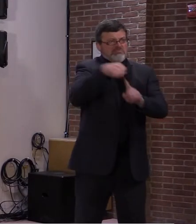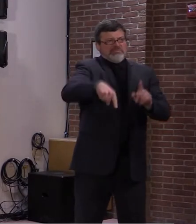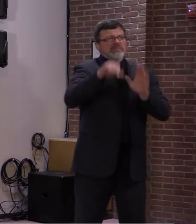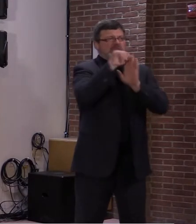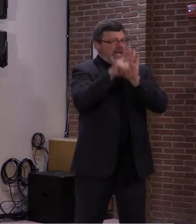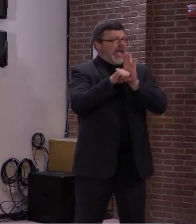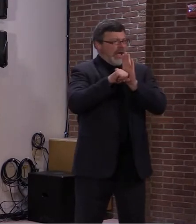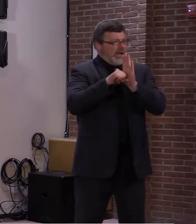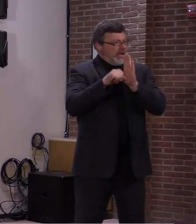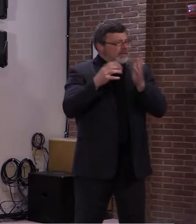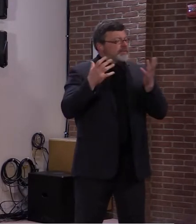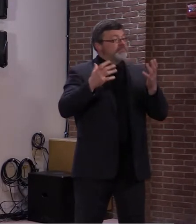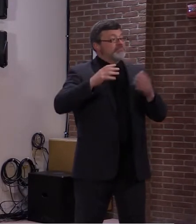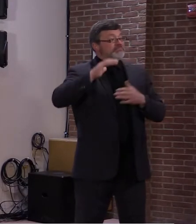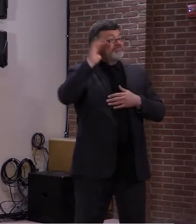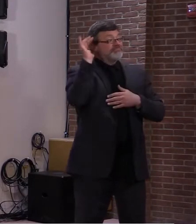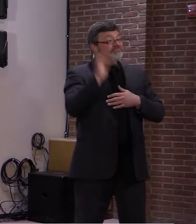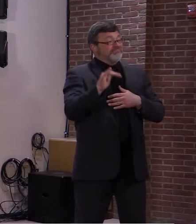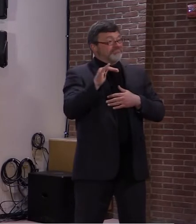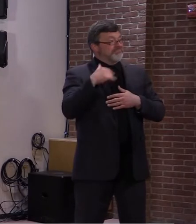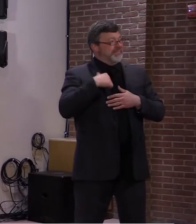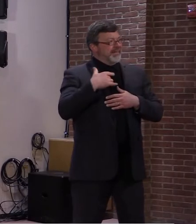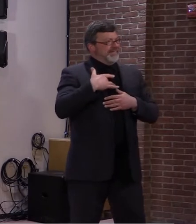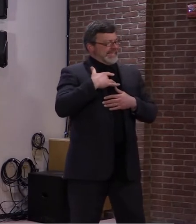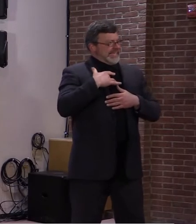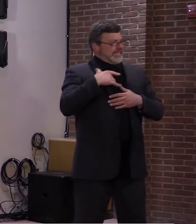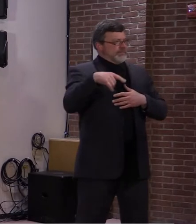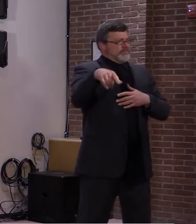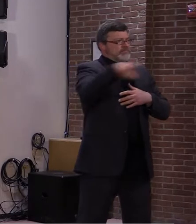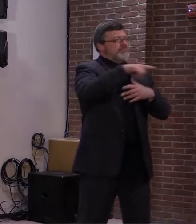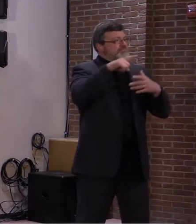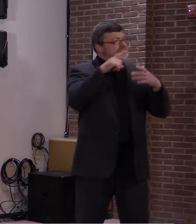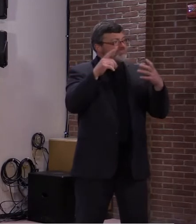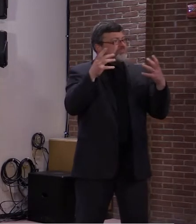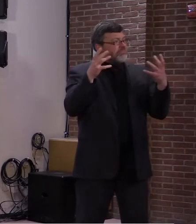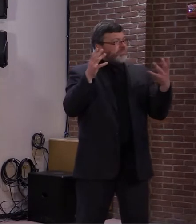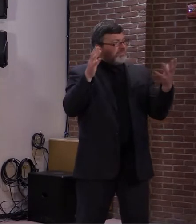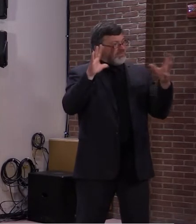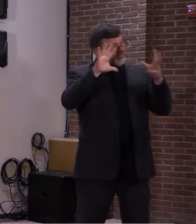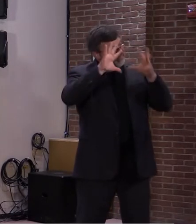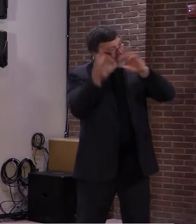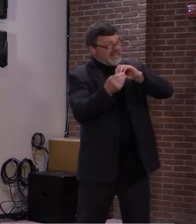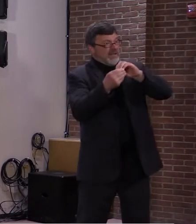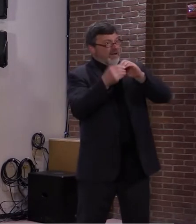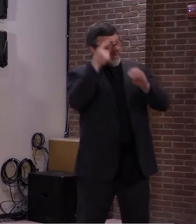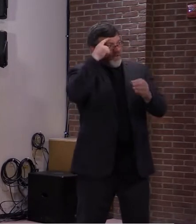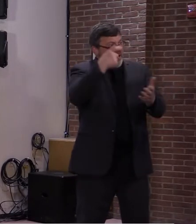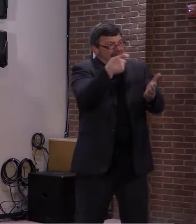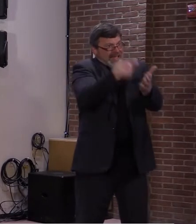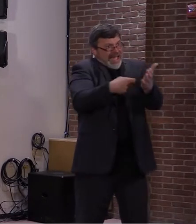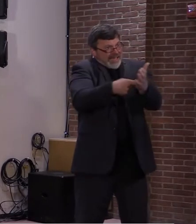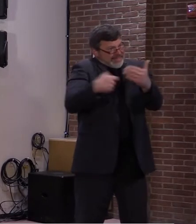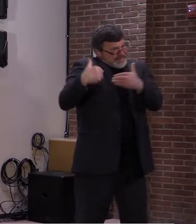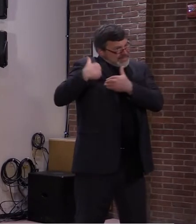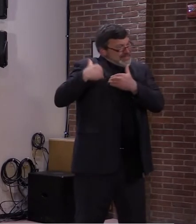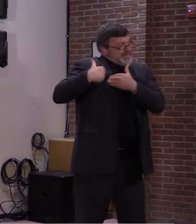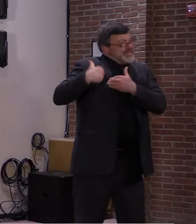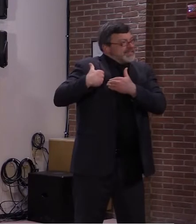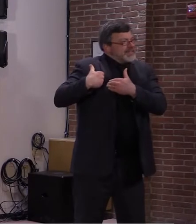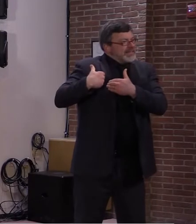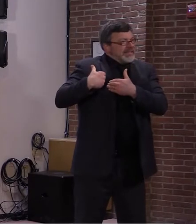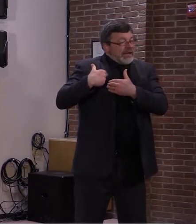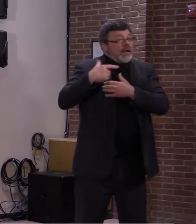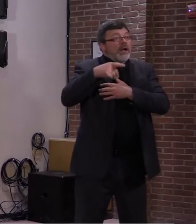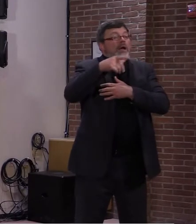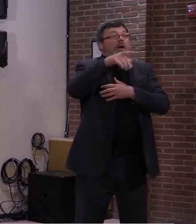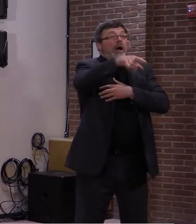municipalities have seen their grand list, which is the total value of their taxable property, stay the same or